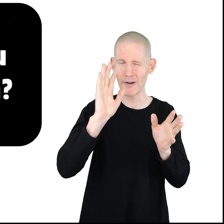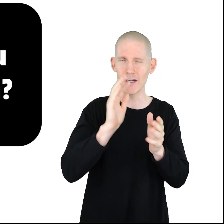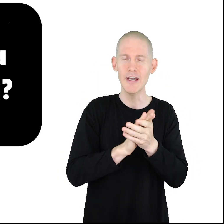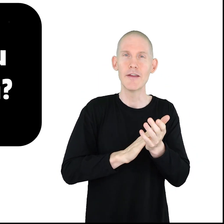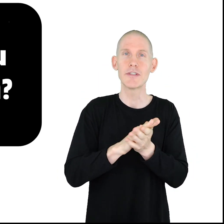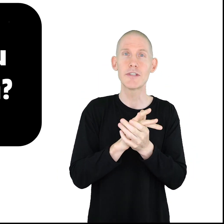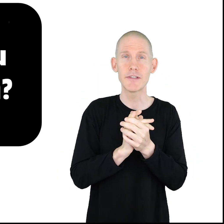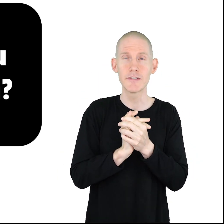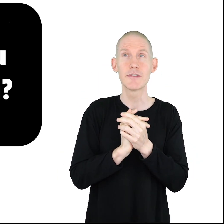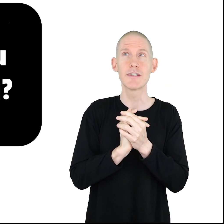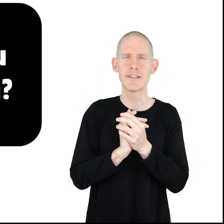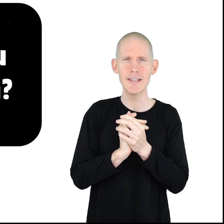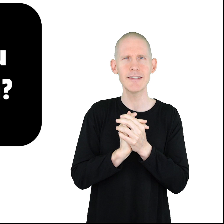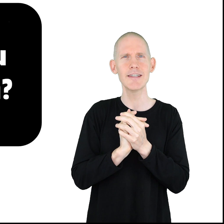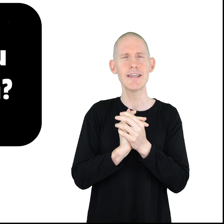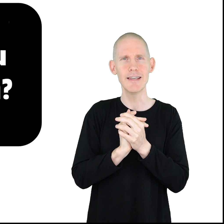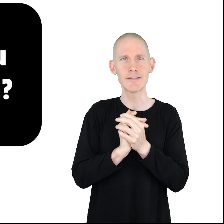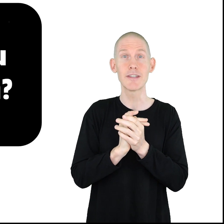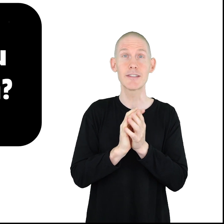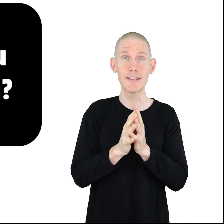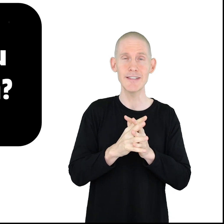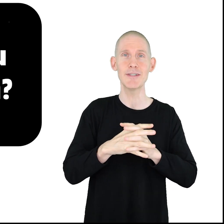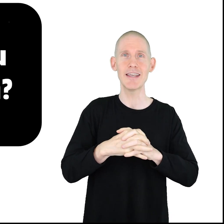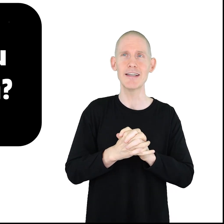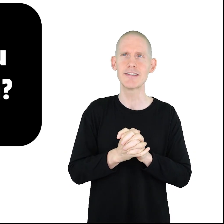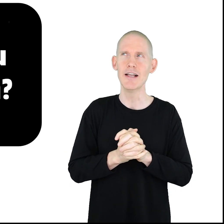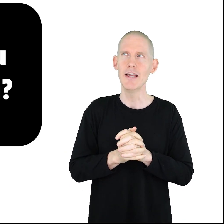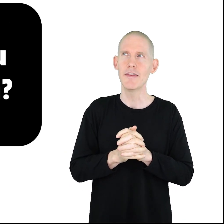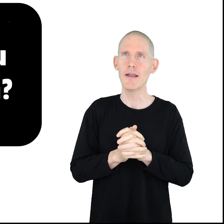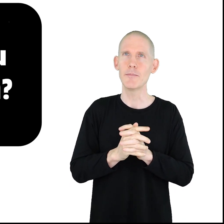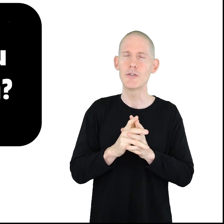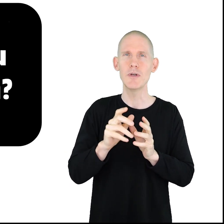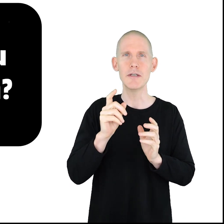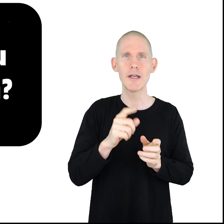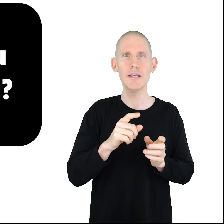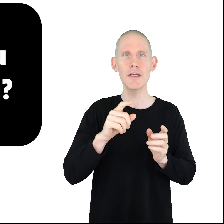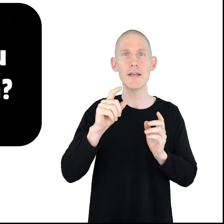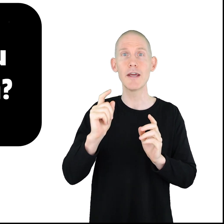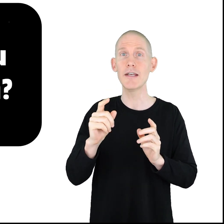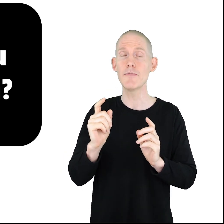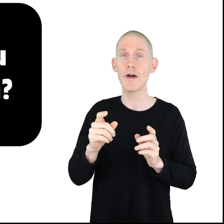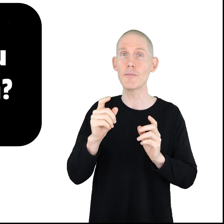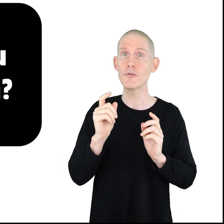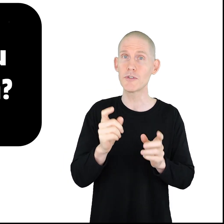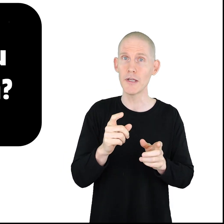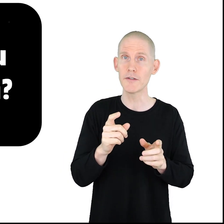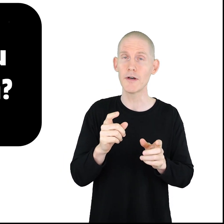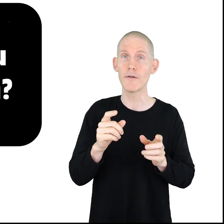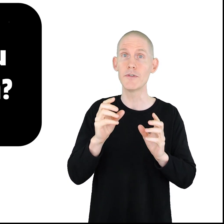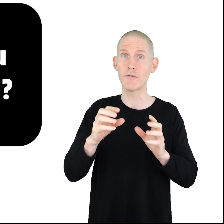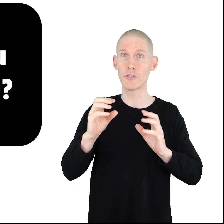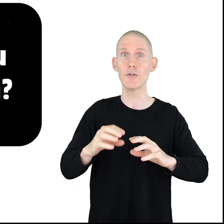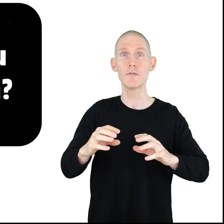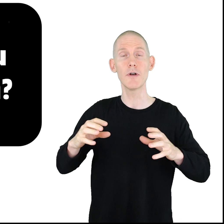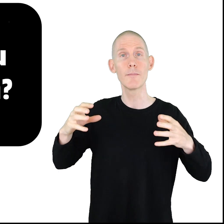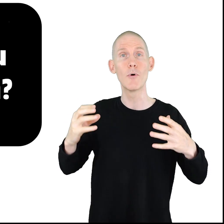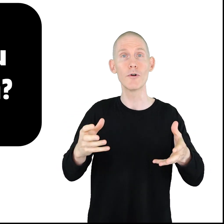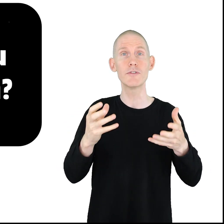All right. The statistic is that between 90 and 95 percent of deaf children are born to